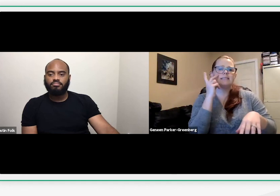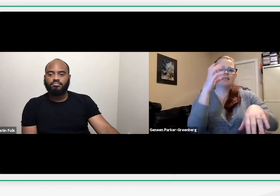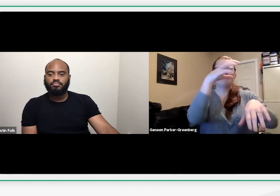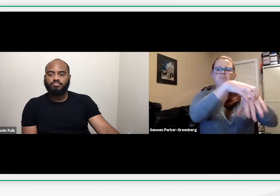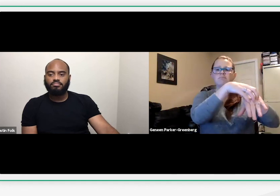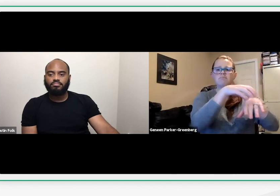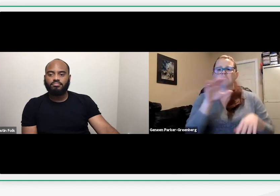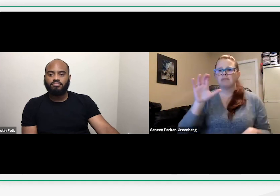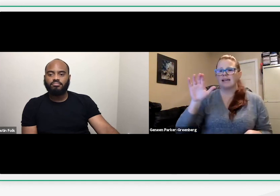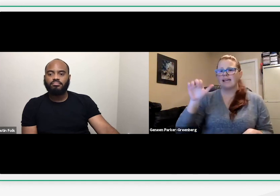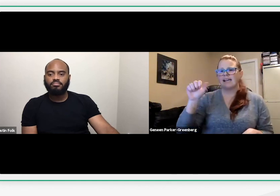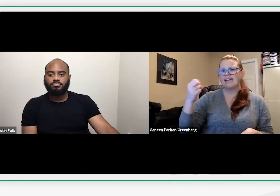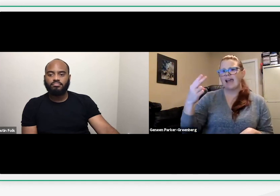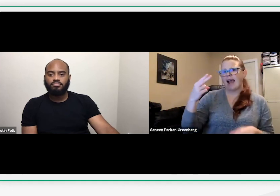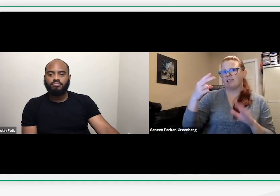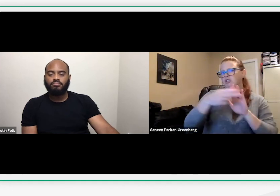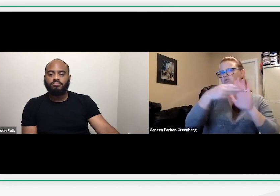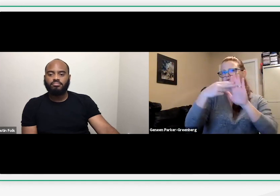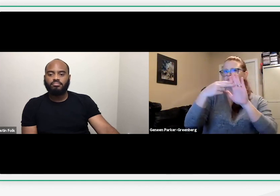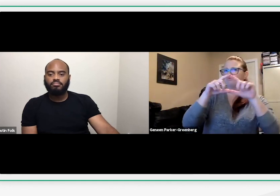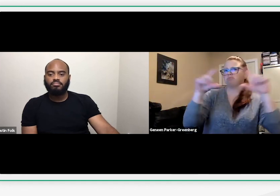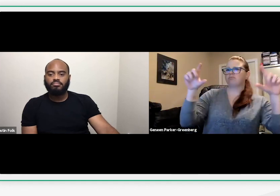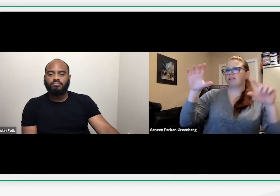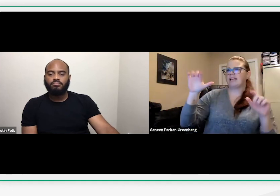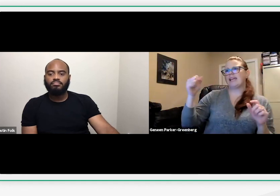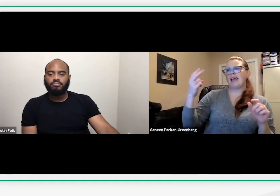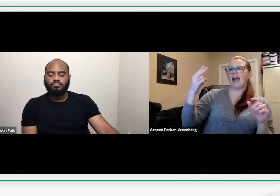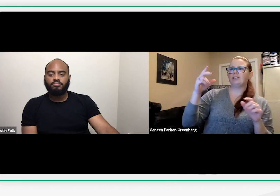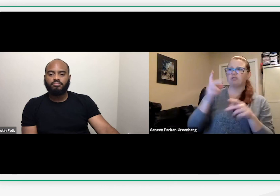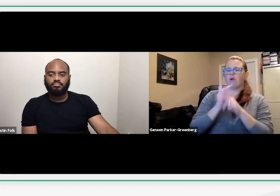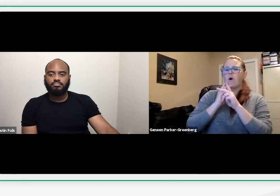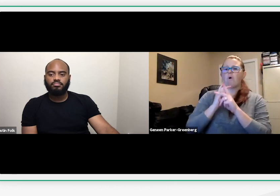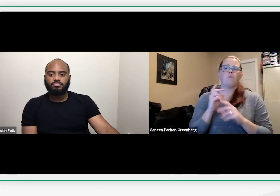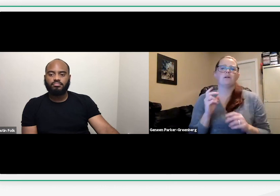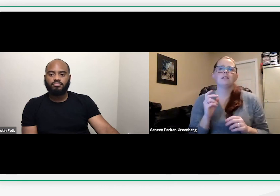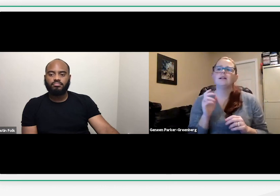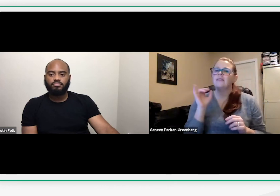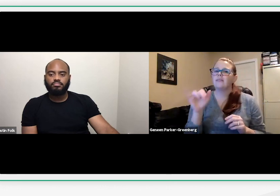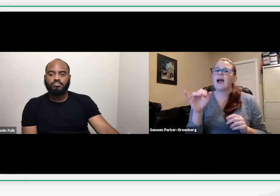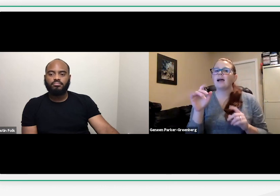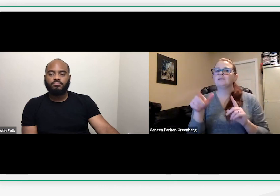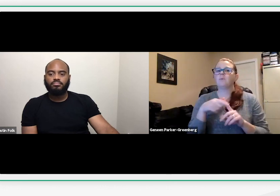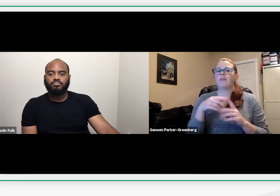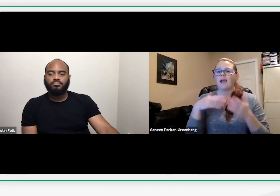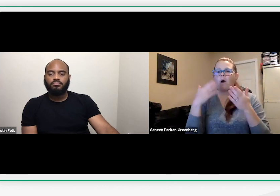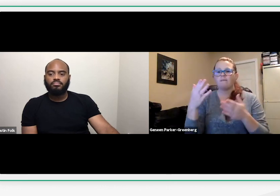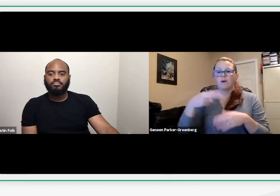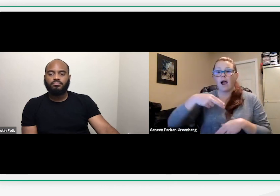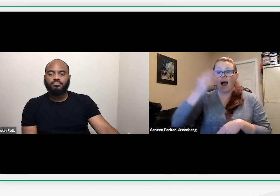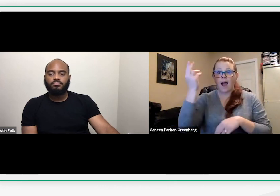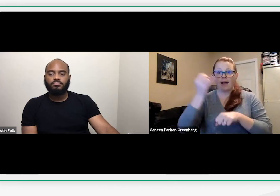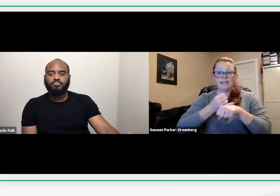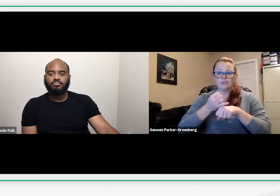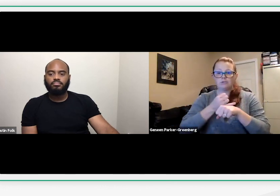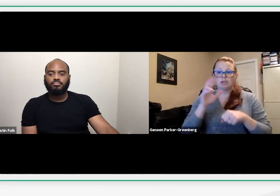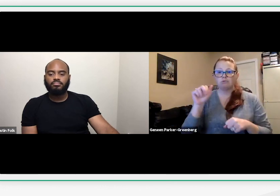worst thing you could do in this situation is to go to a payday loan place. You'll see it as like cash loans on